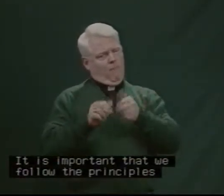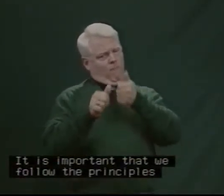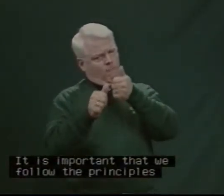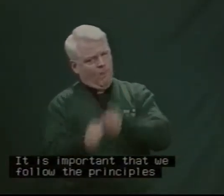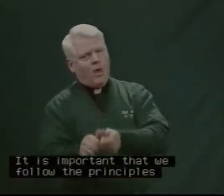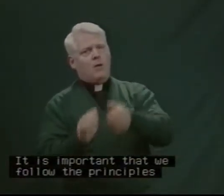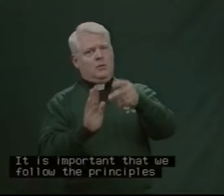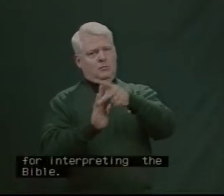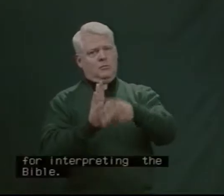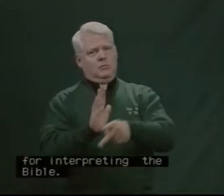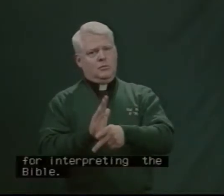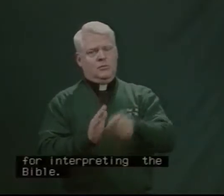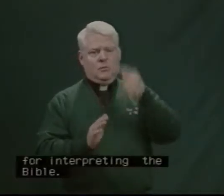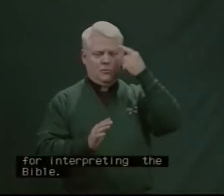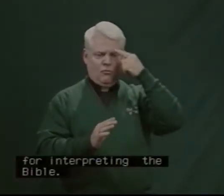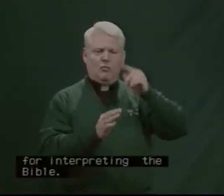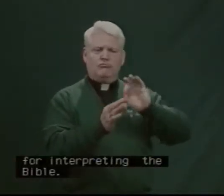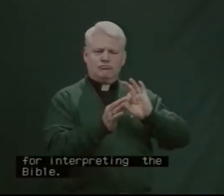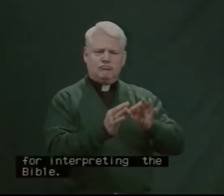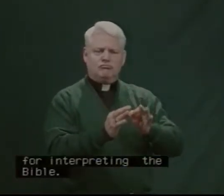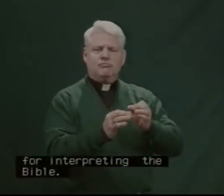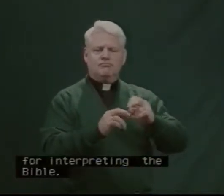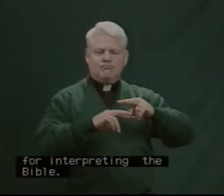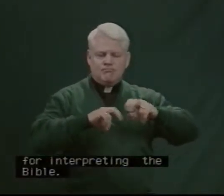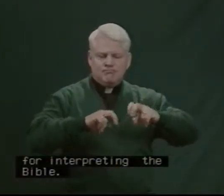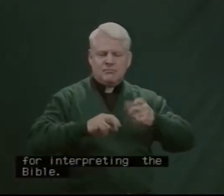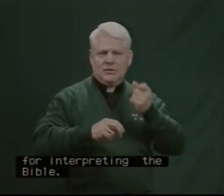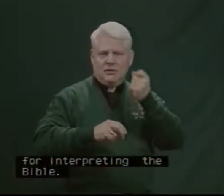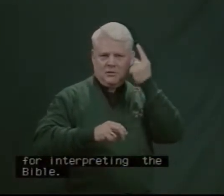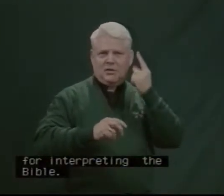important that we follow the principles for interpreting the Bible.